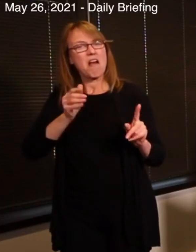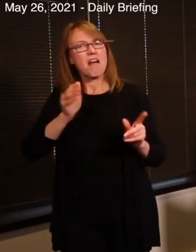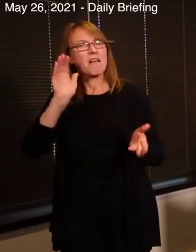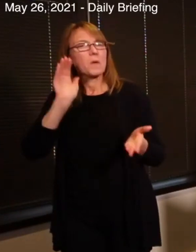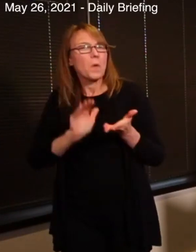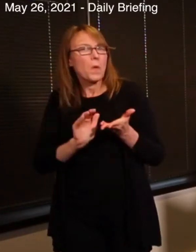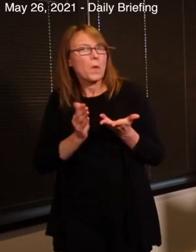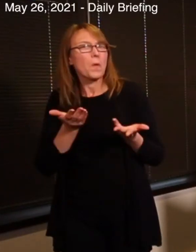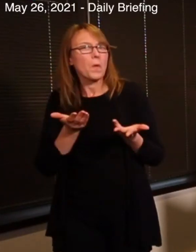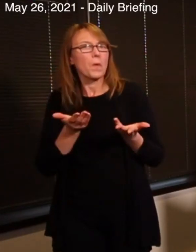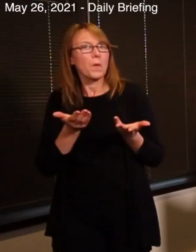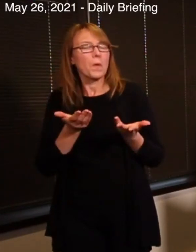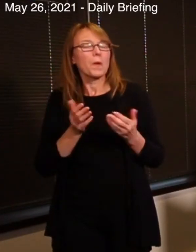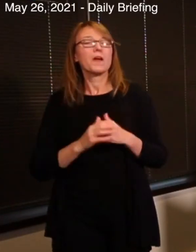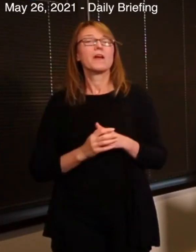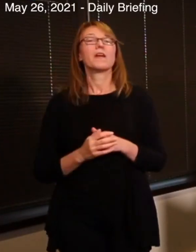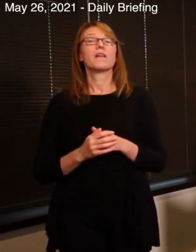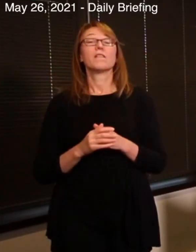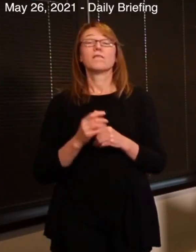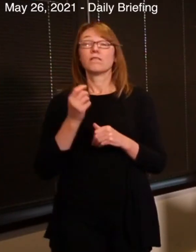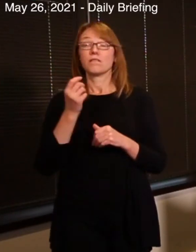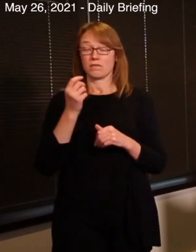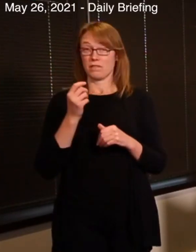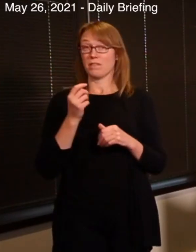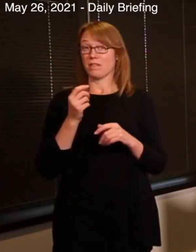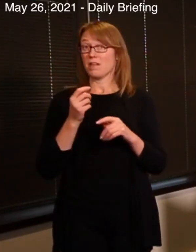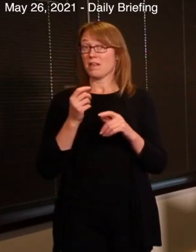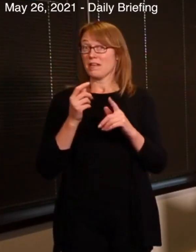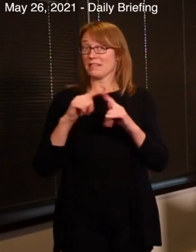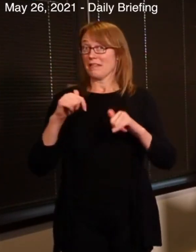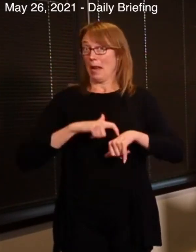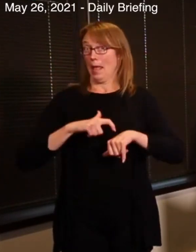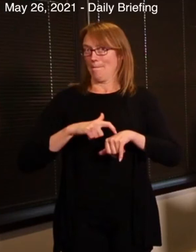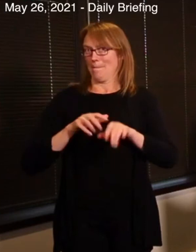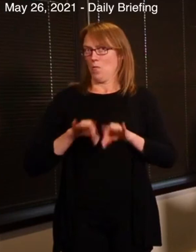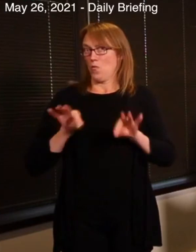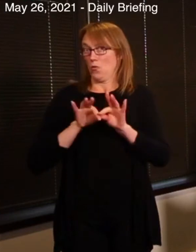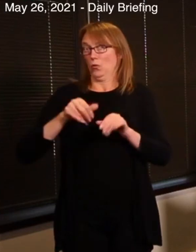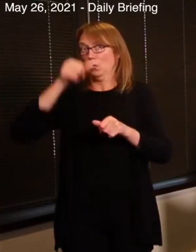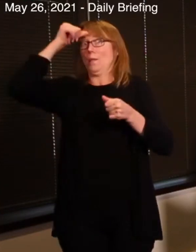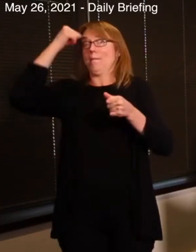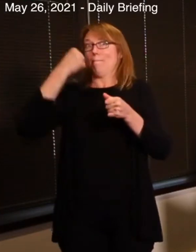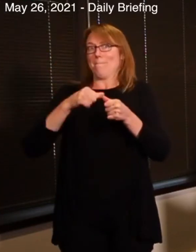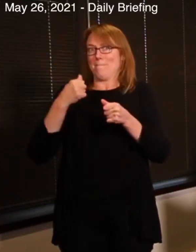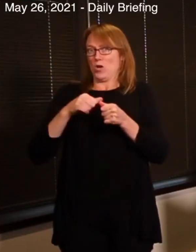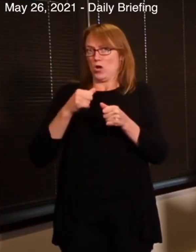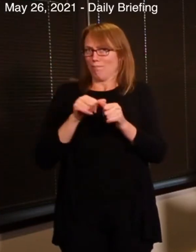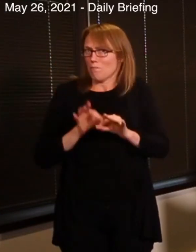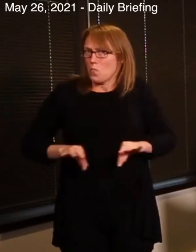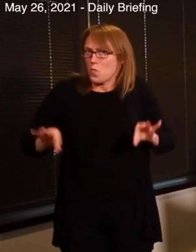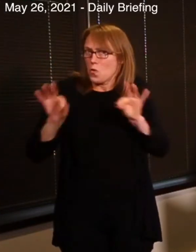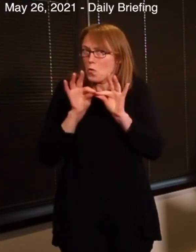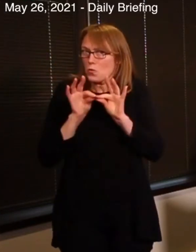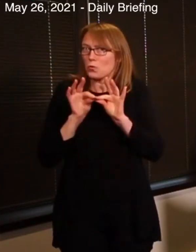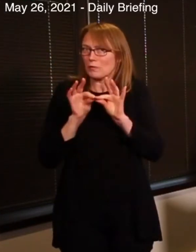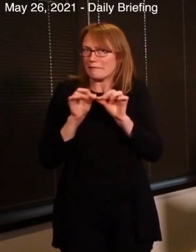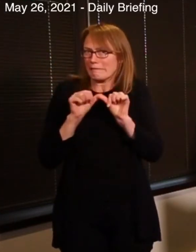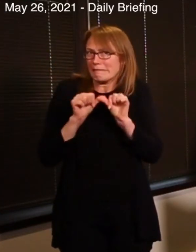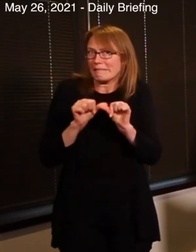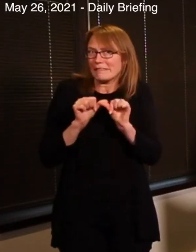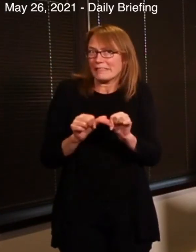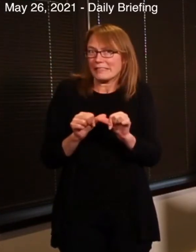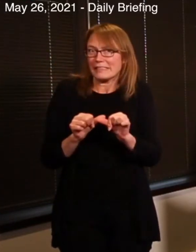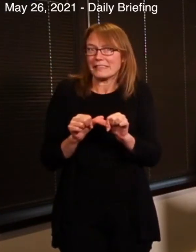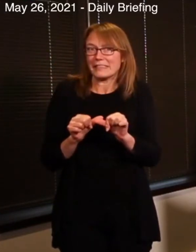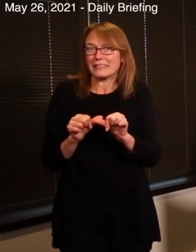progress, but we need to make sure that we don't lose momentum with this progress. Okay, looks like we